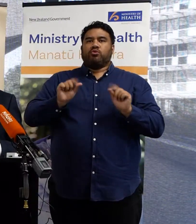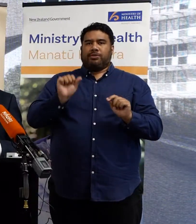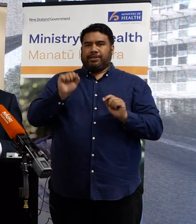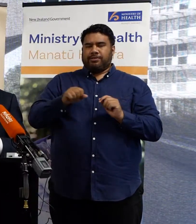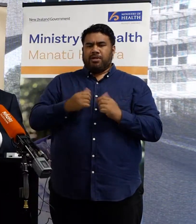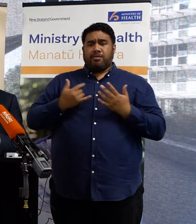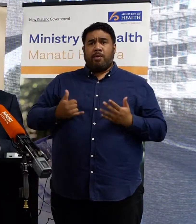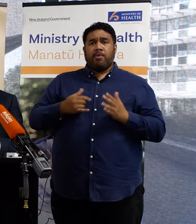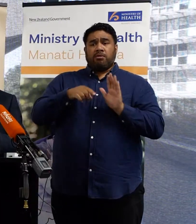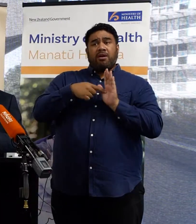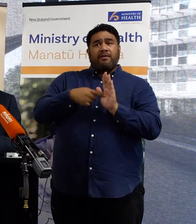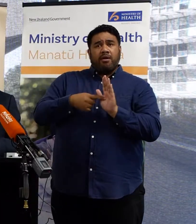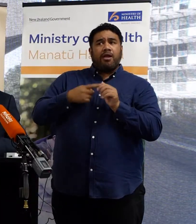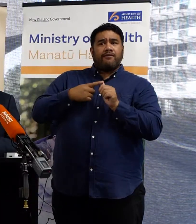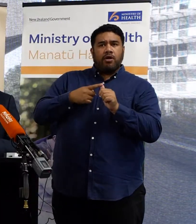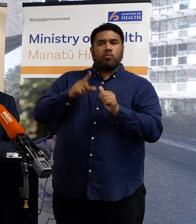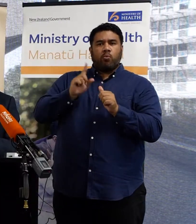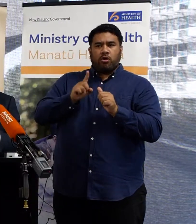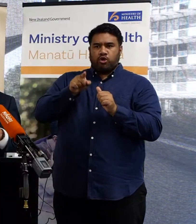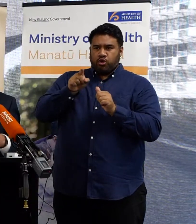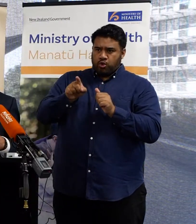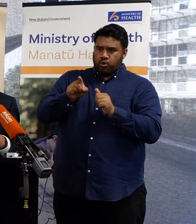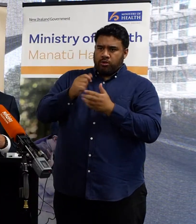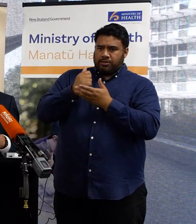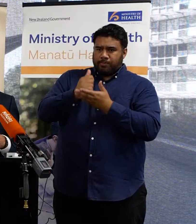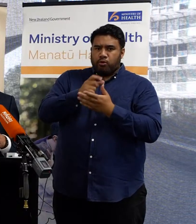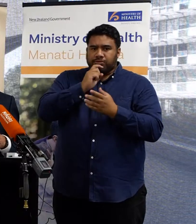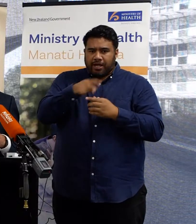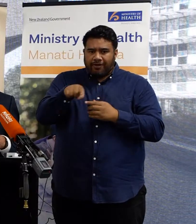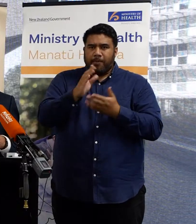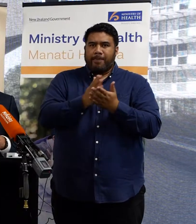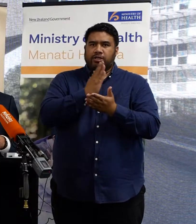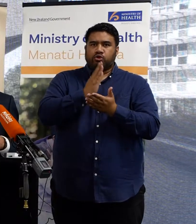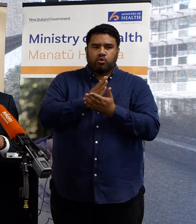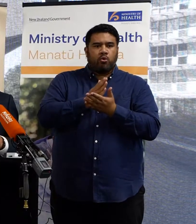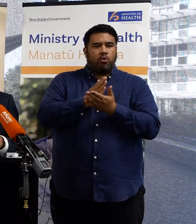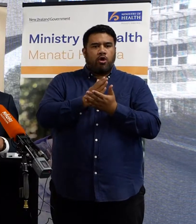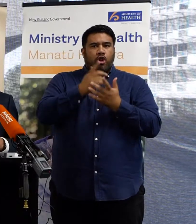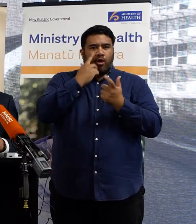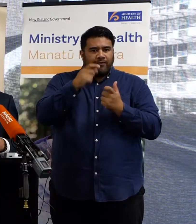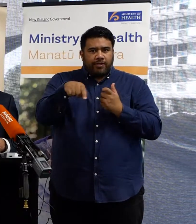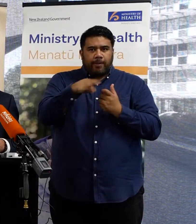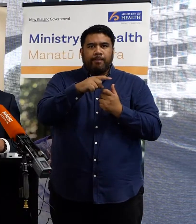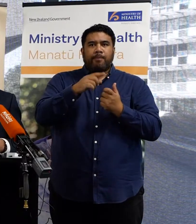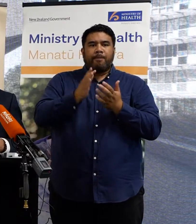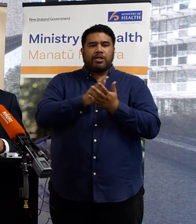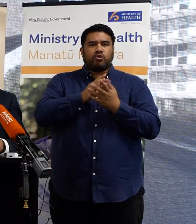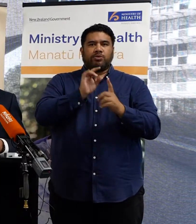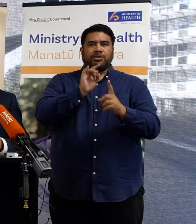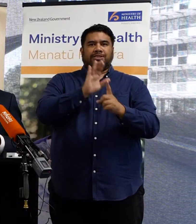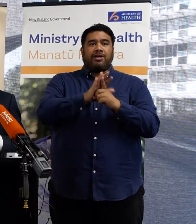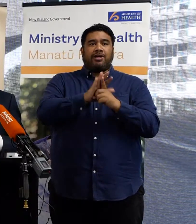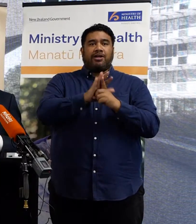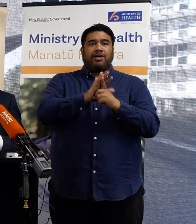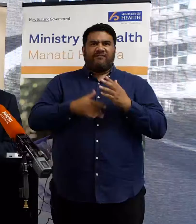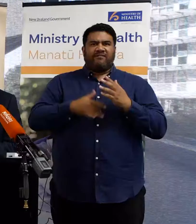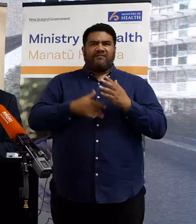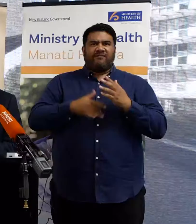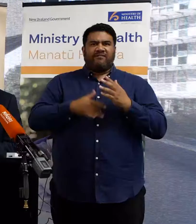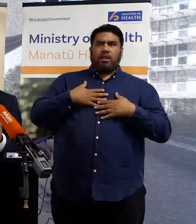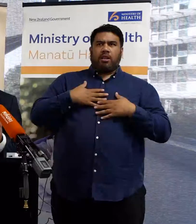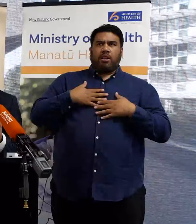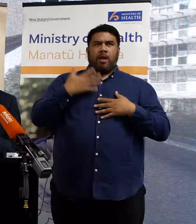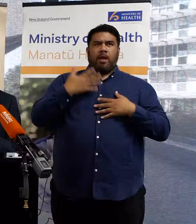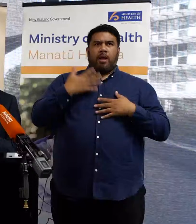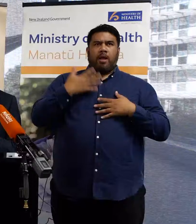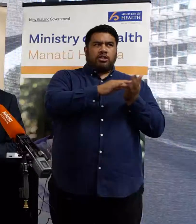is very much to support their employees to be able to, and to facilitate them to undertake self-isolation if they're returning from